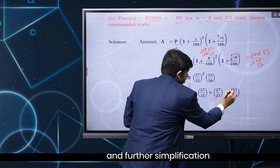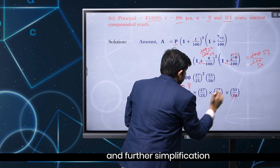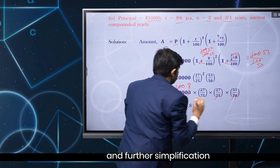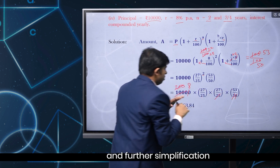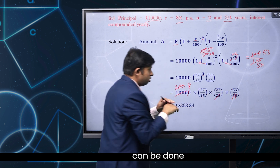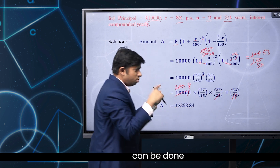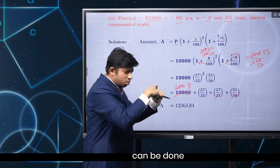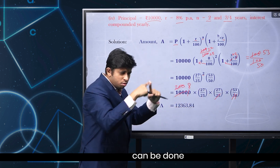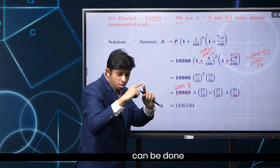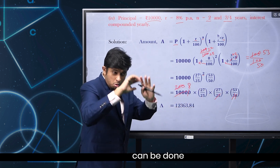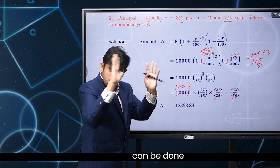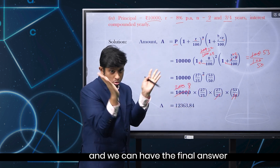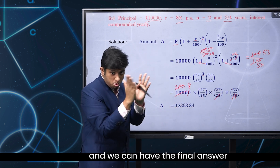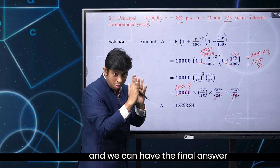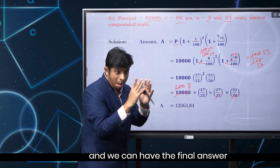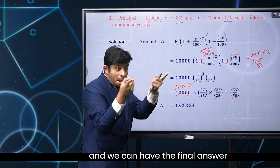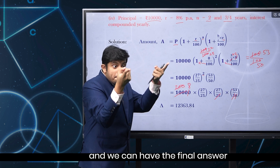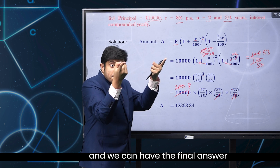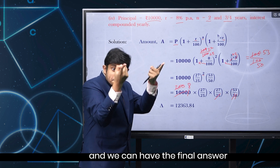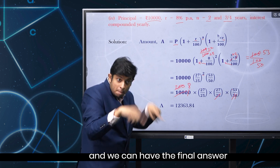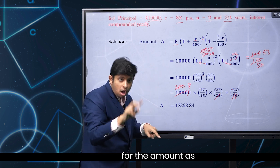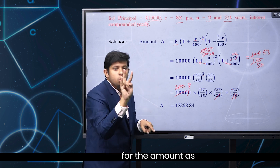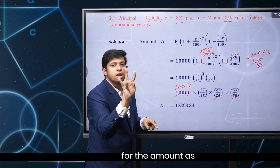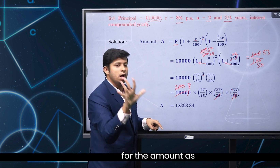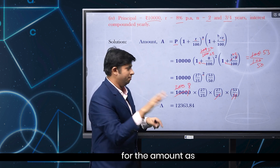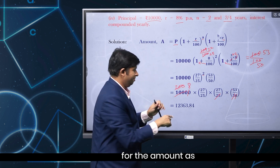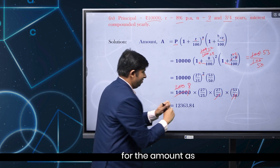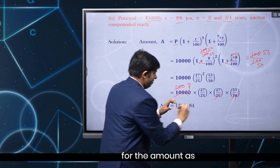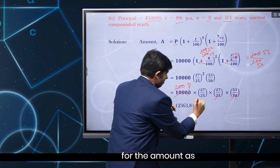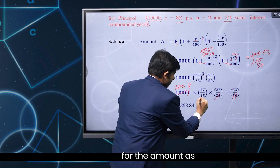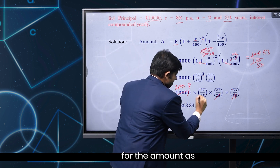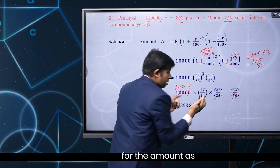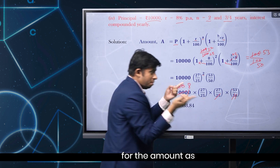simplification can be done, and we have the final answer for the amount as